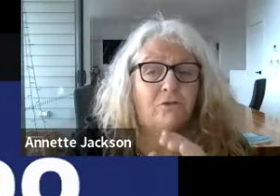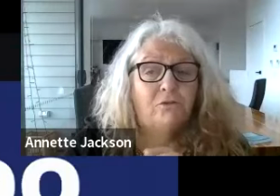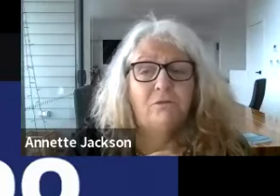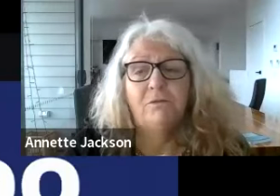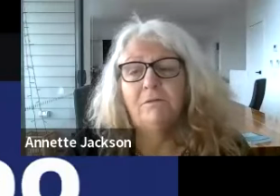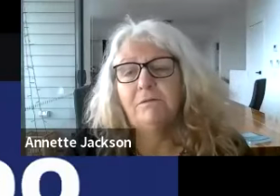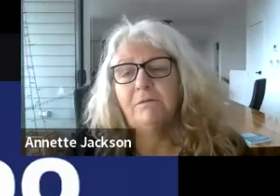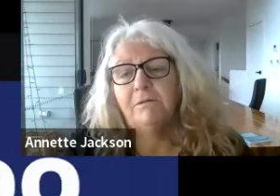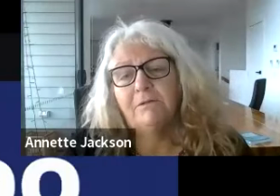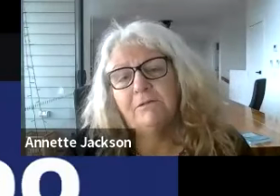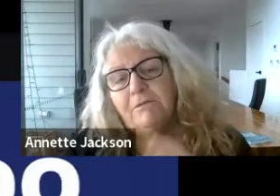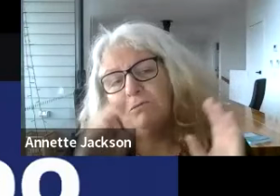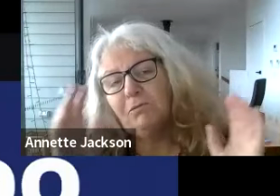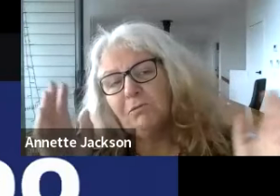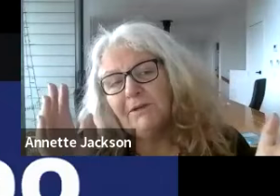So